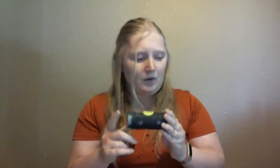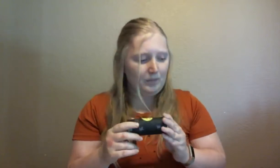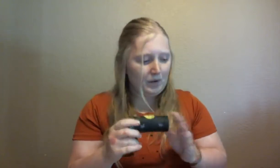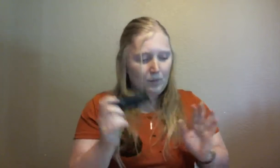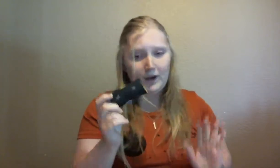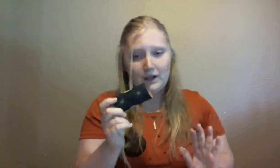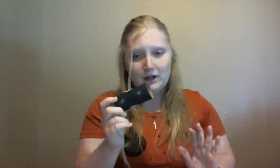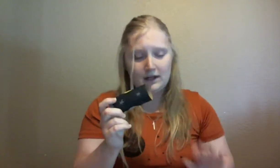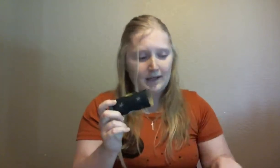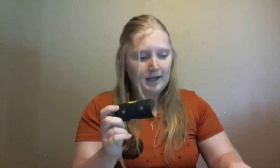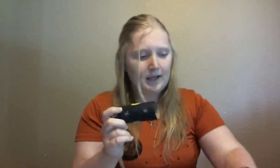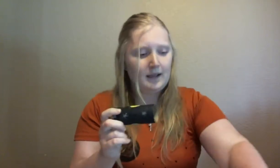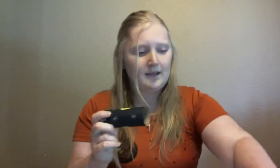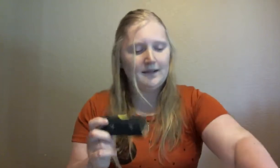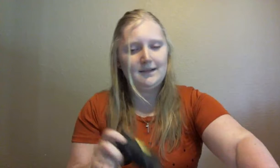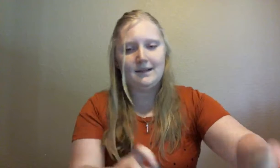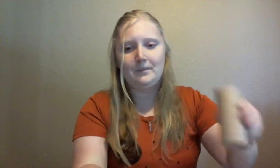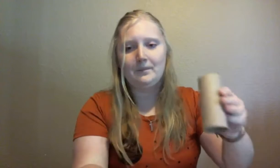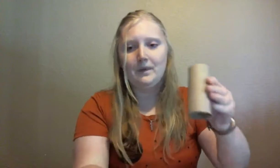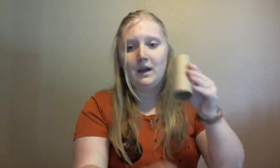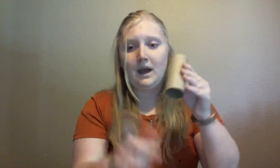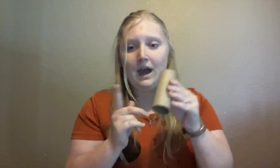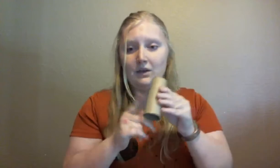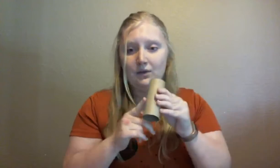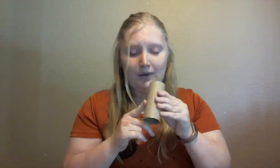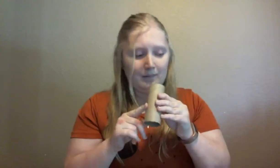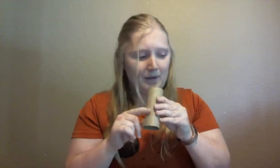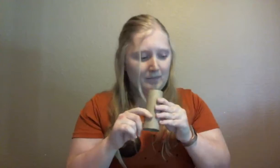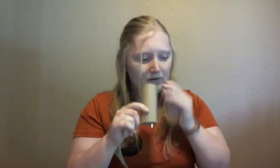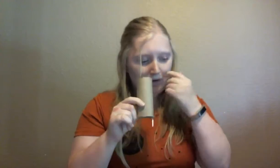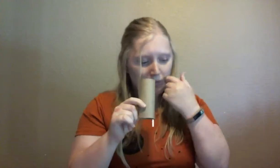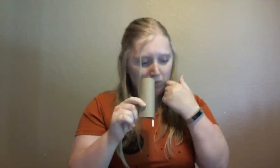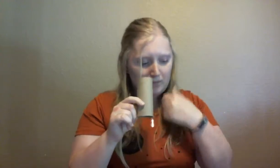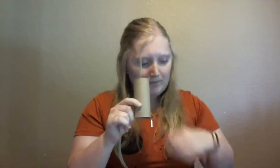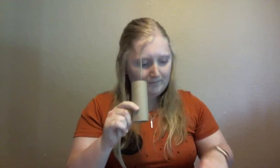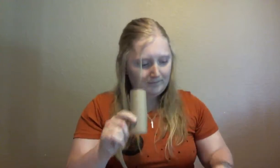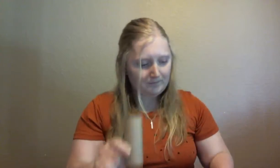telescope, what you're going to need is a toilet paper tube,